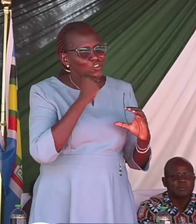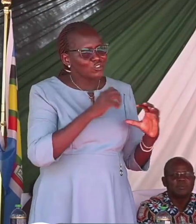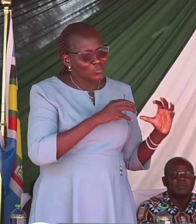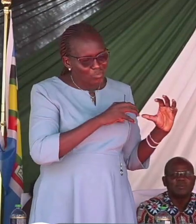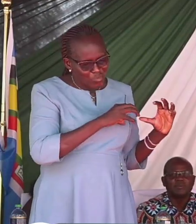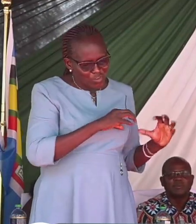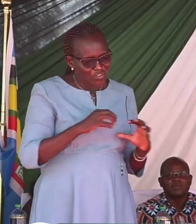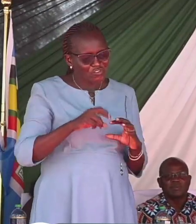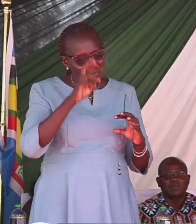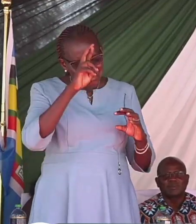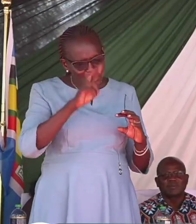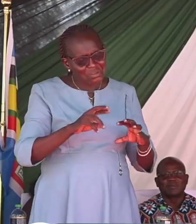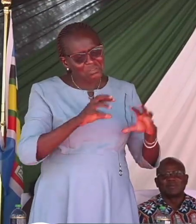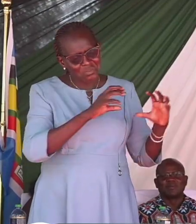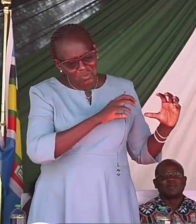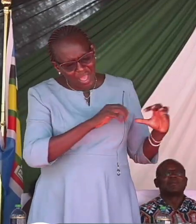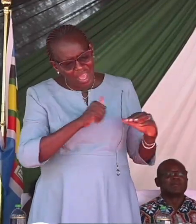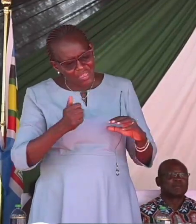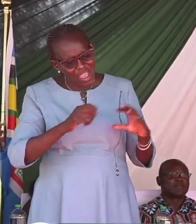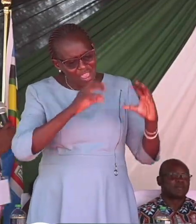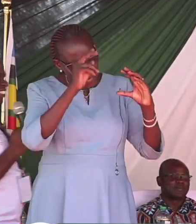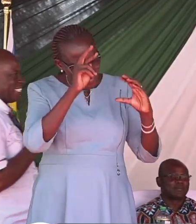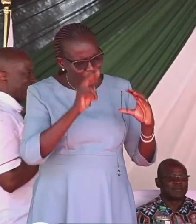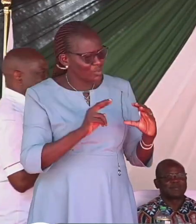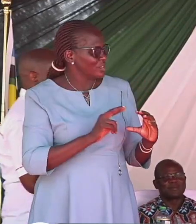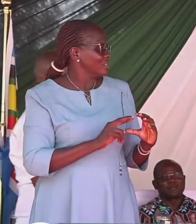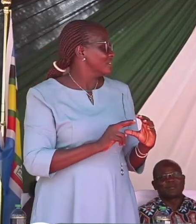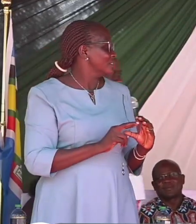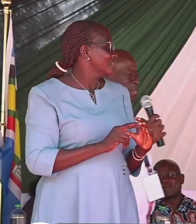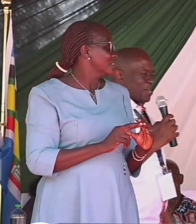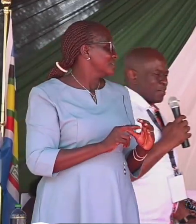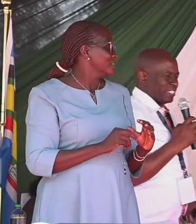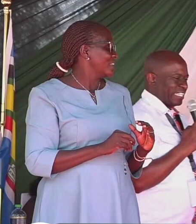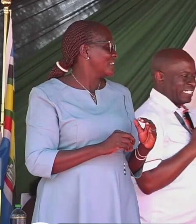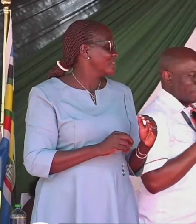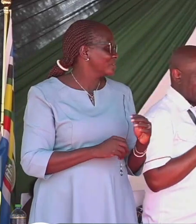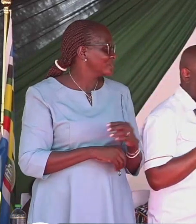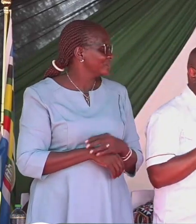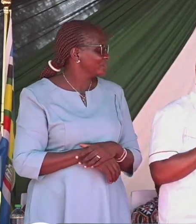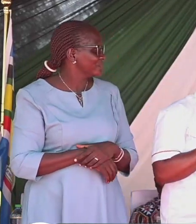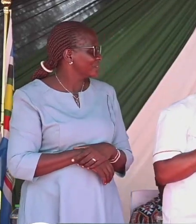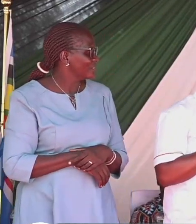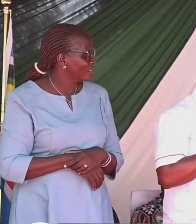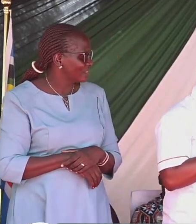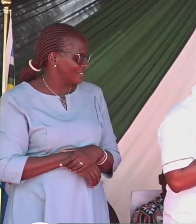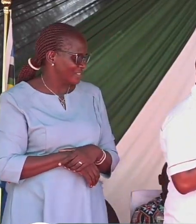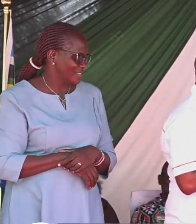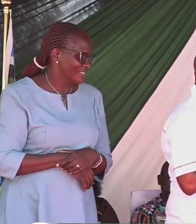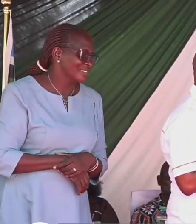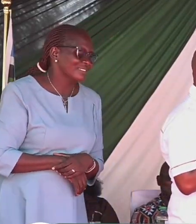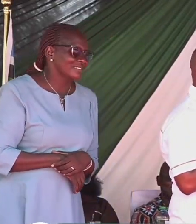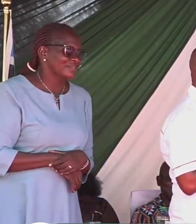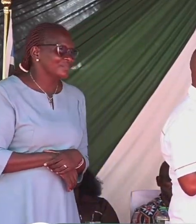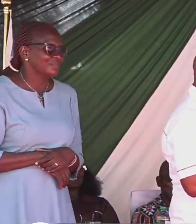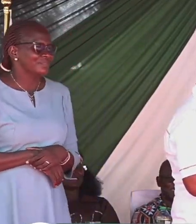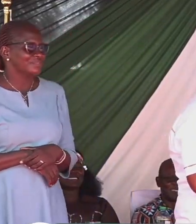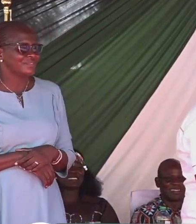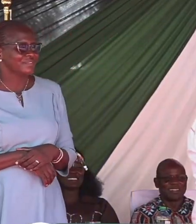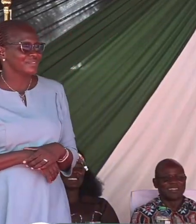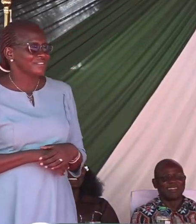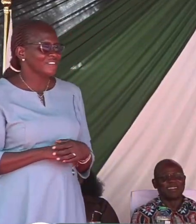another region. But we look forward to Parisa. Your sentiments are recorded and they are